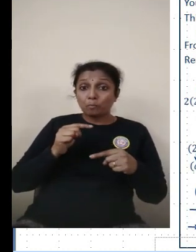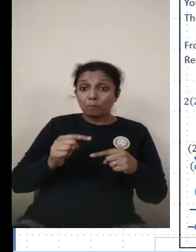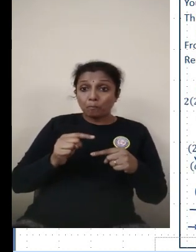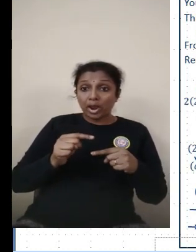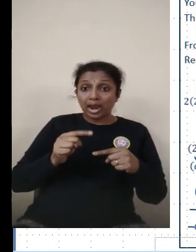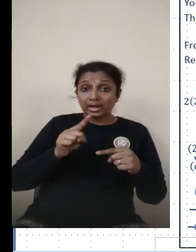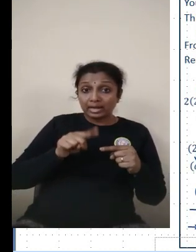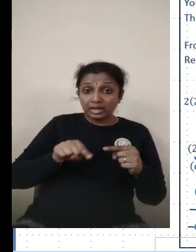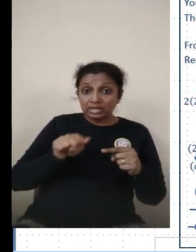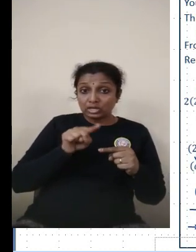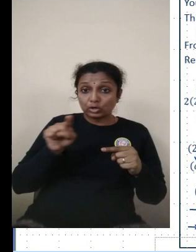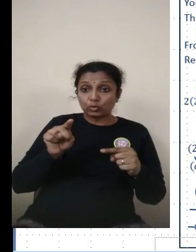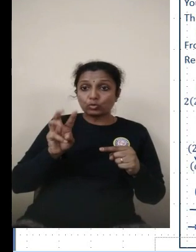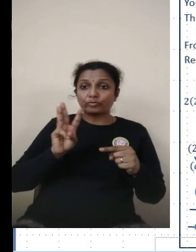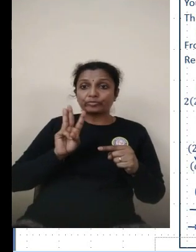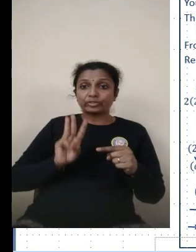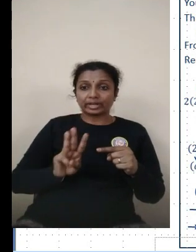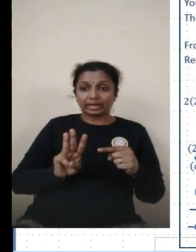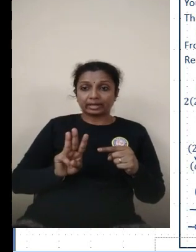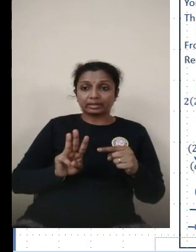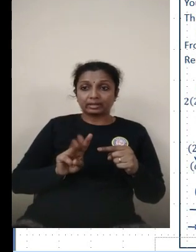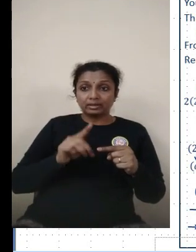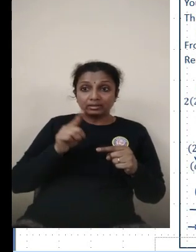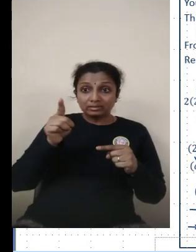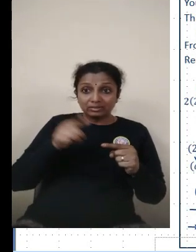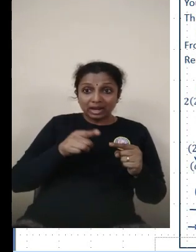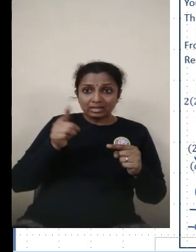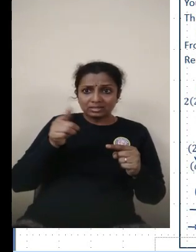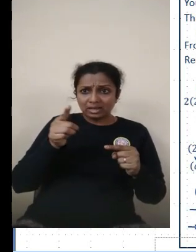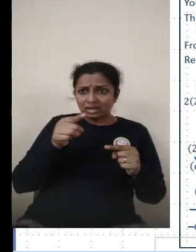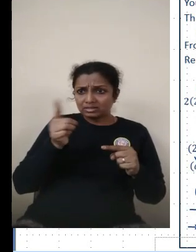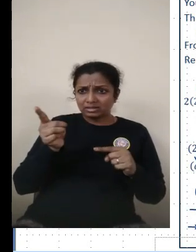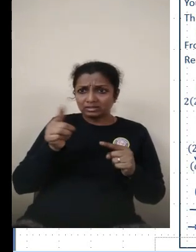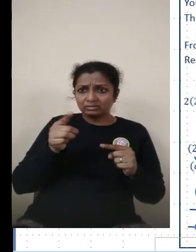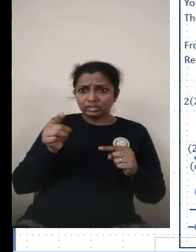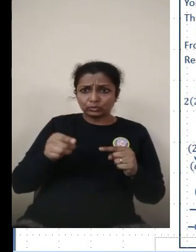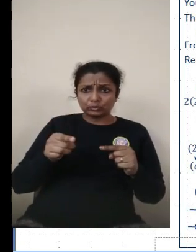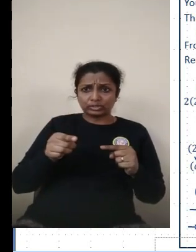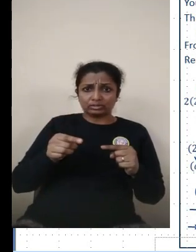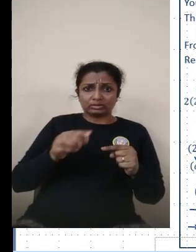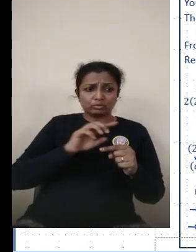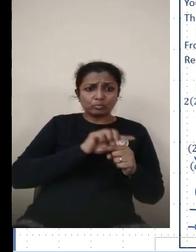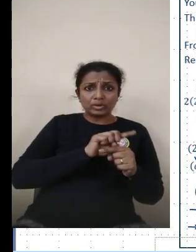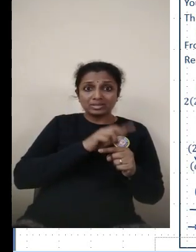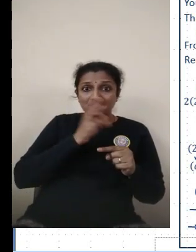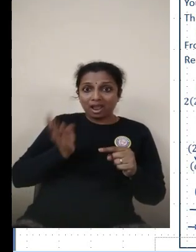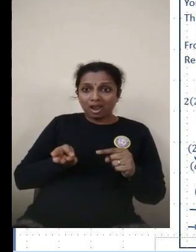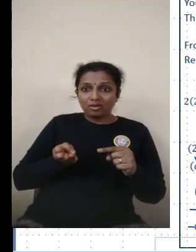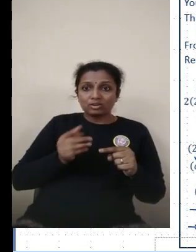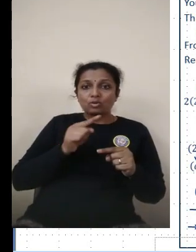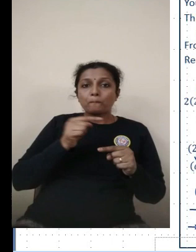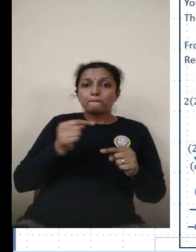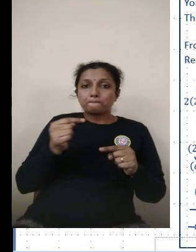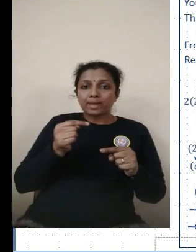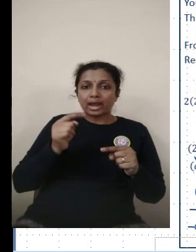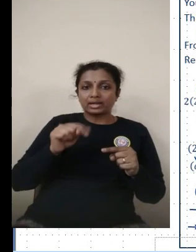So, there the roots are equal here. Unlike the previous problem where there were two roots, and this